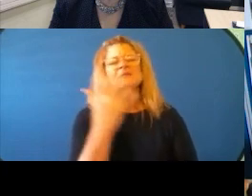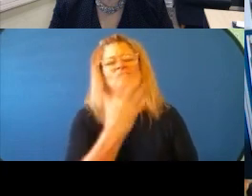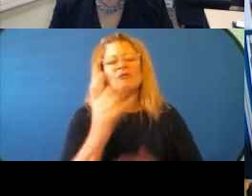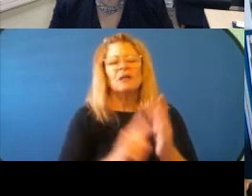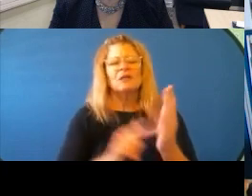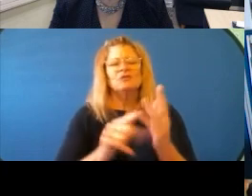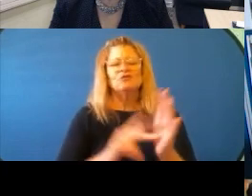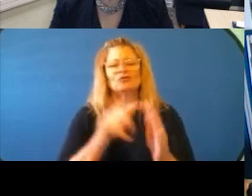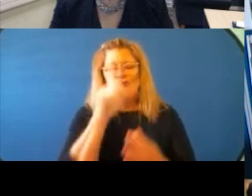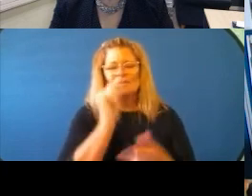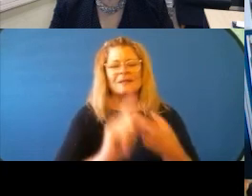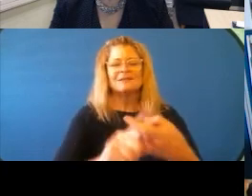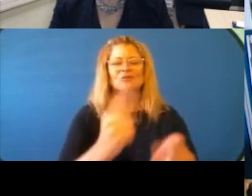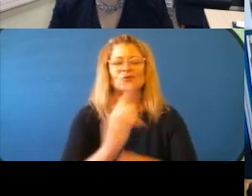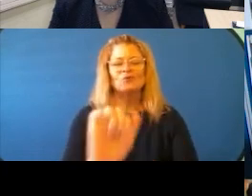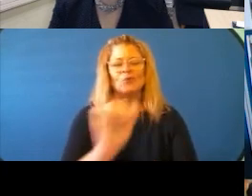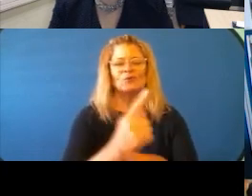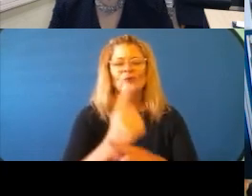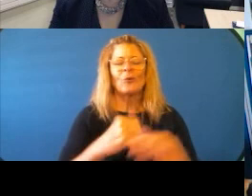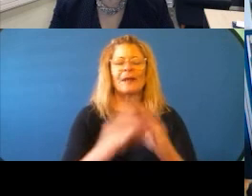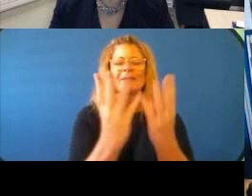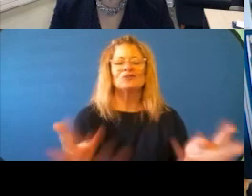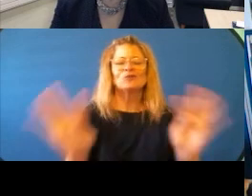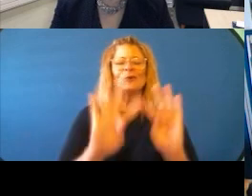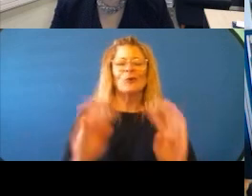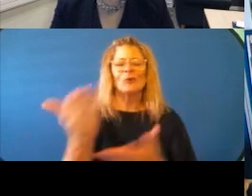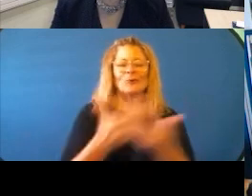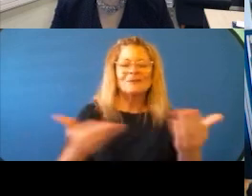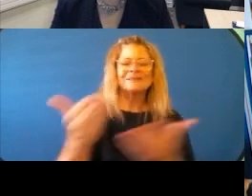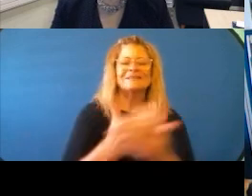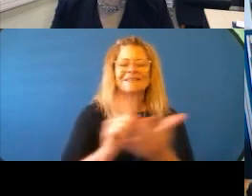of that in the yarning circle, because that's all we have